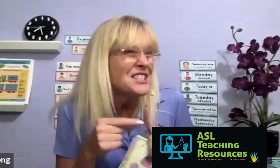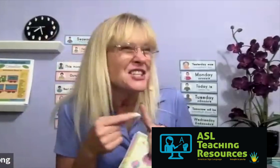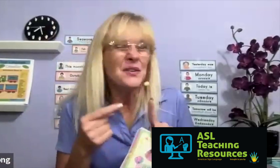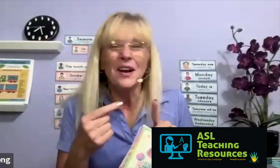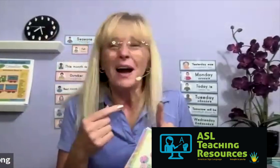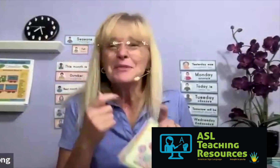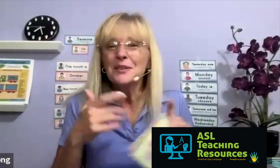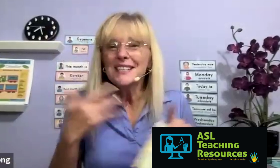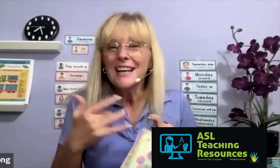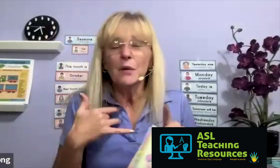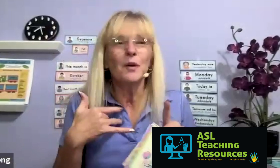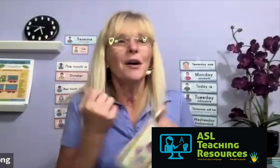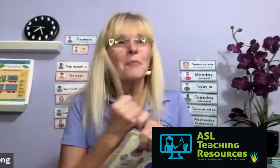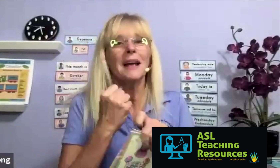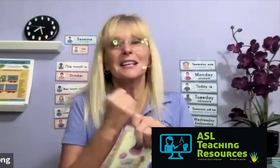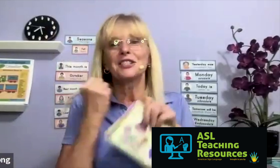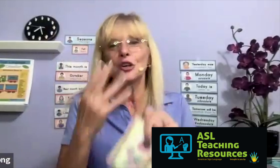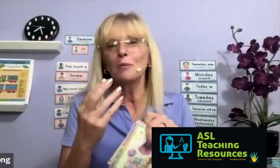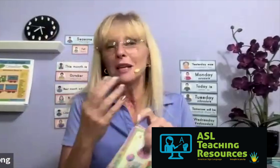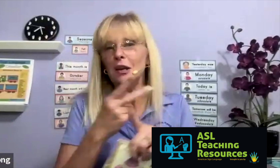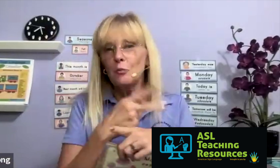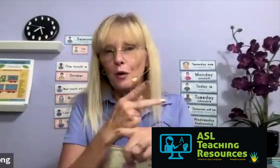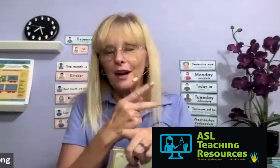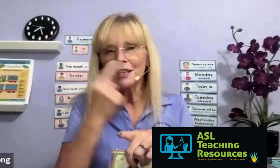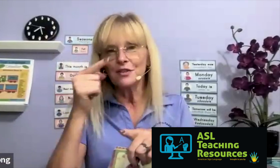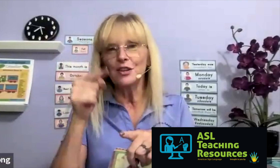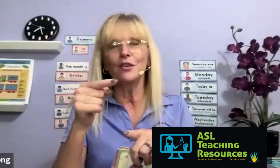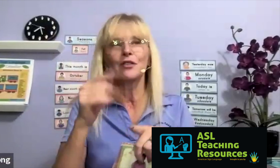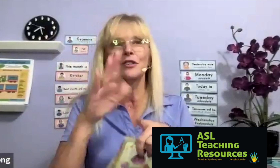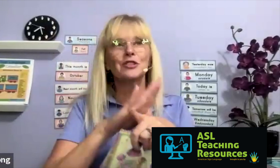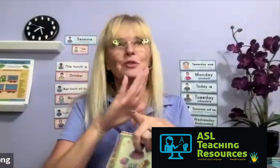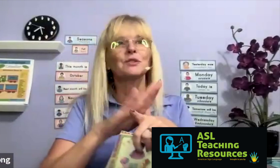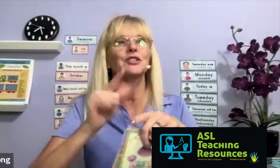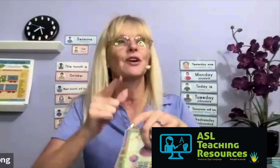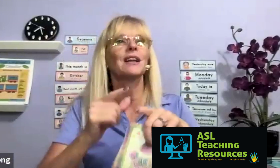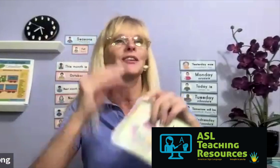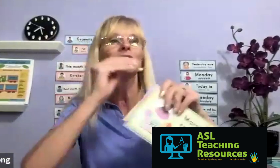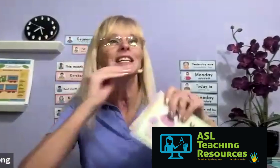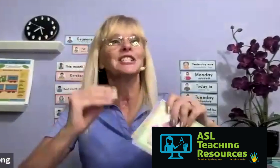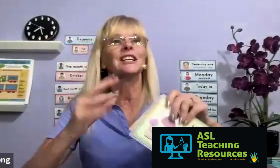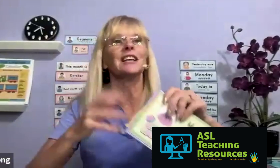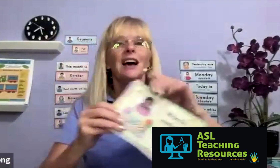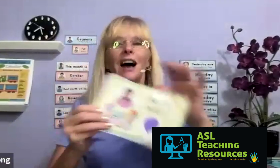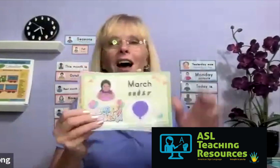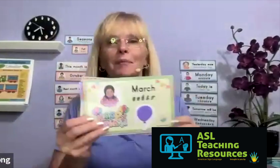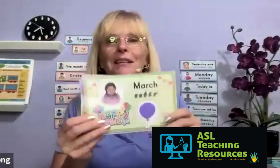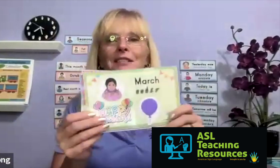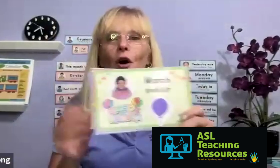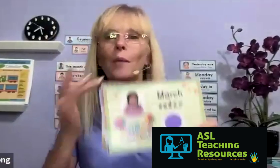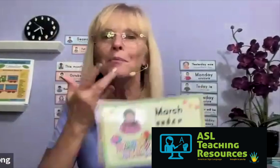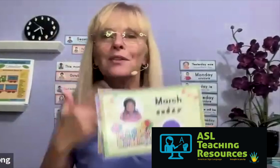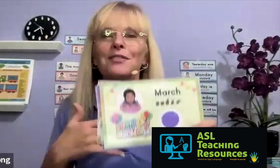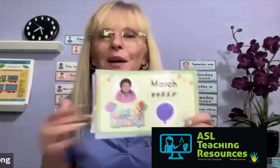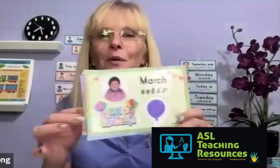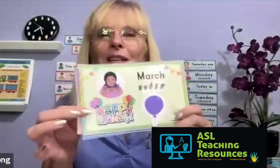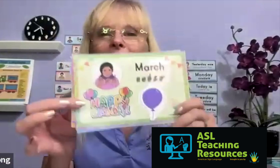show you. I'm so excited. We are making so many new products for you for school starting or teaching. These are our birthday ones. Isn't